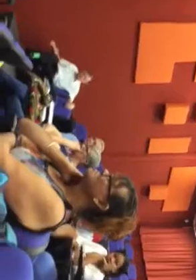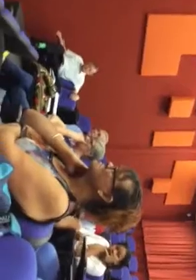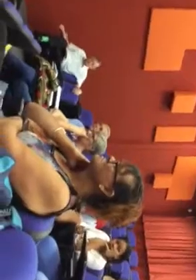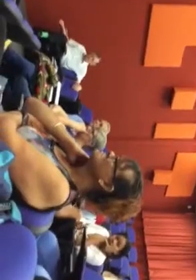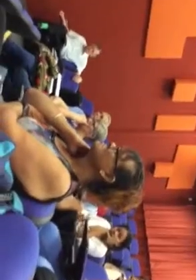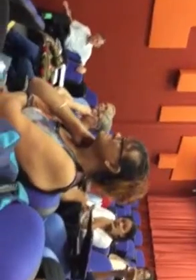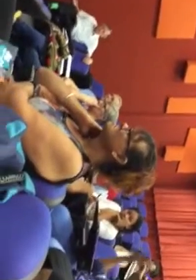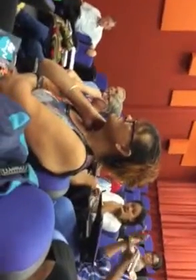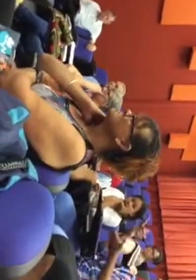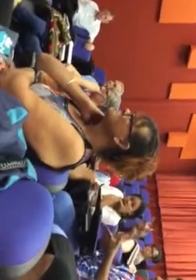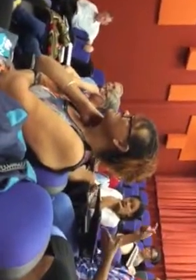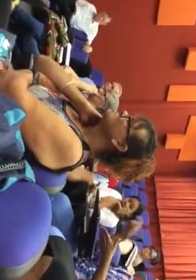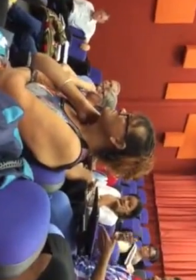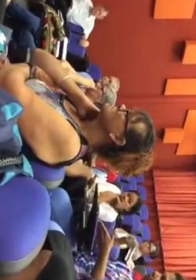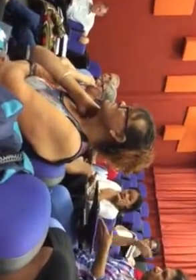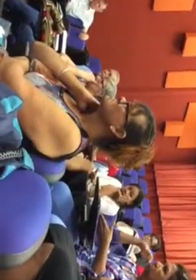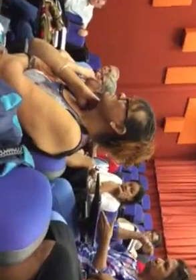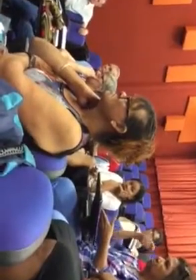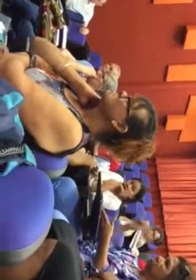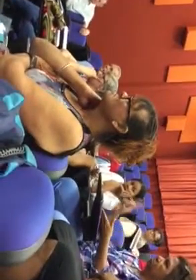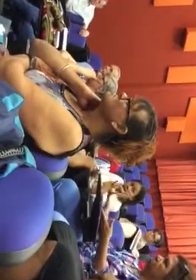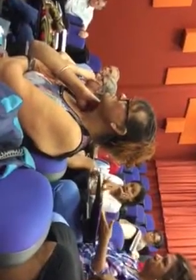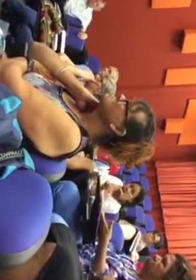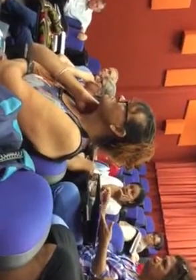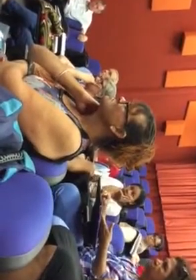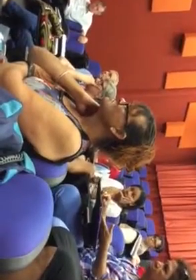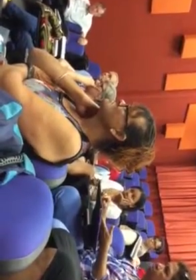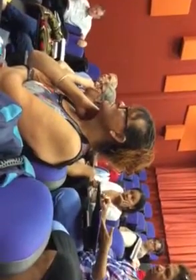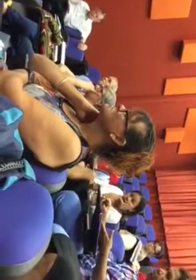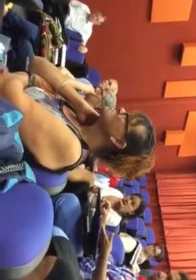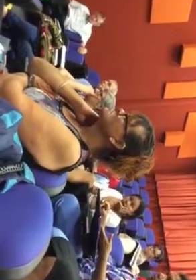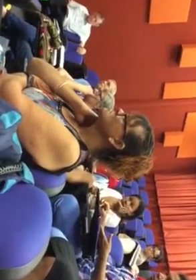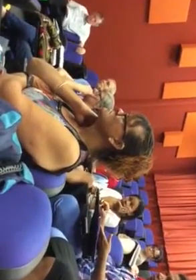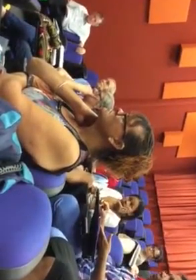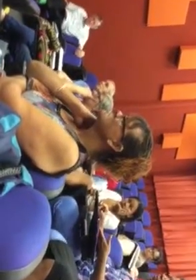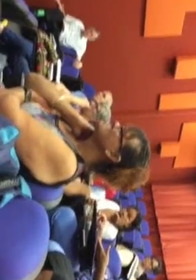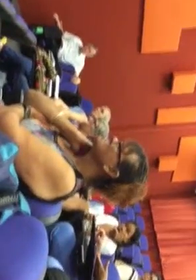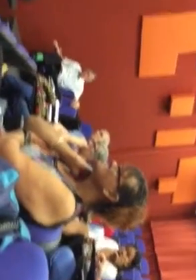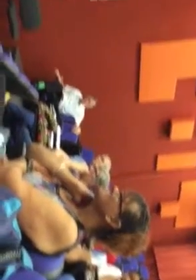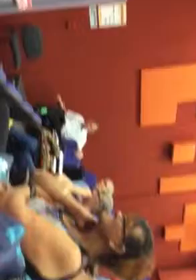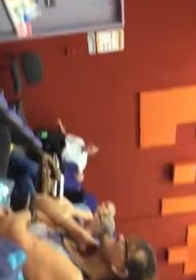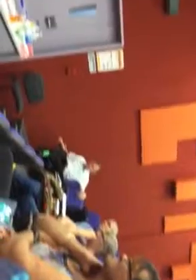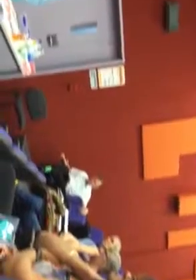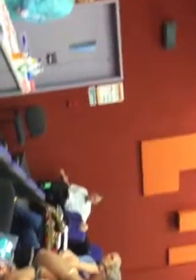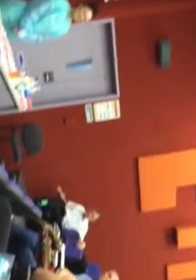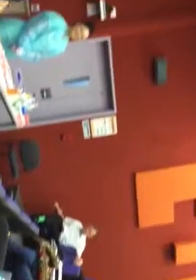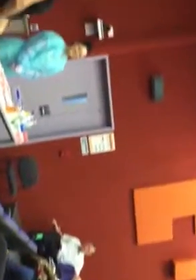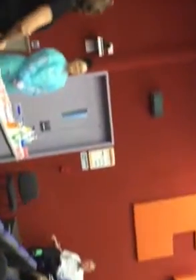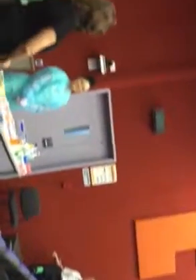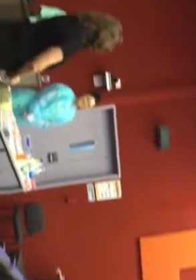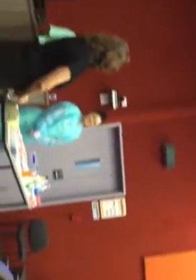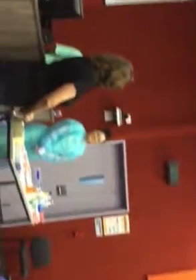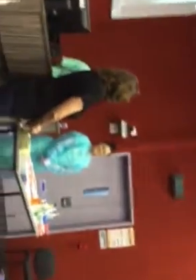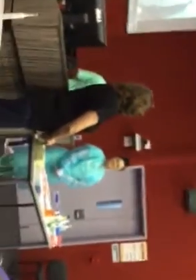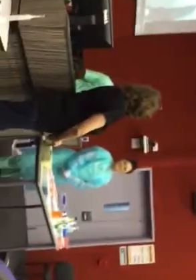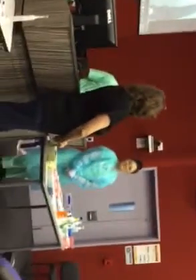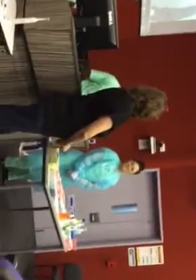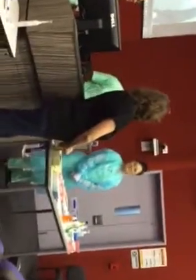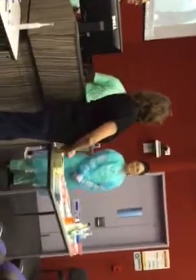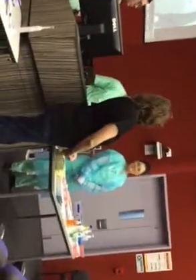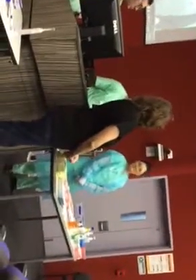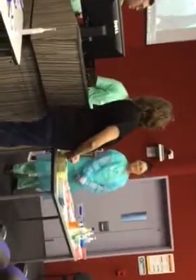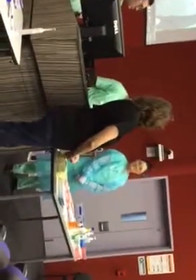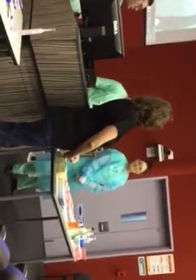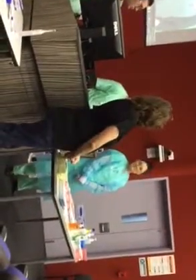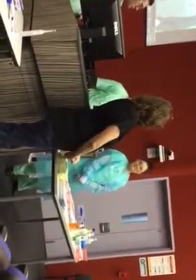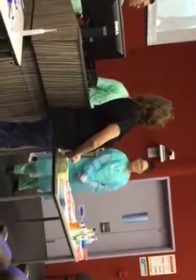have an allergy. What do we do? Give that person to brush with, like if they're allergic to the toothpaste? Some people have an